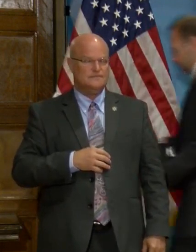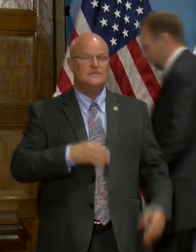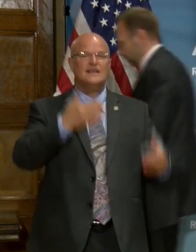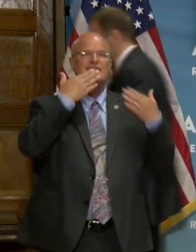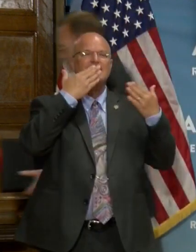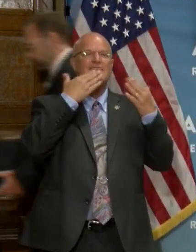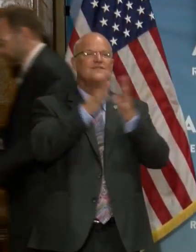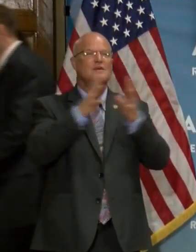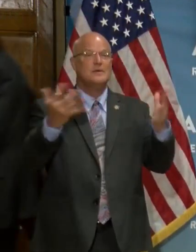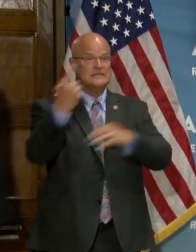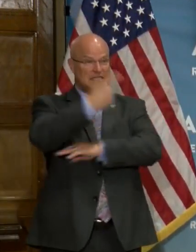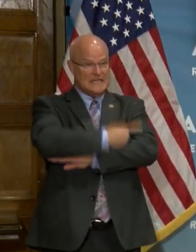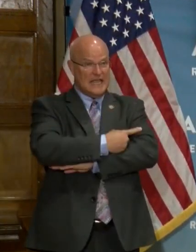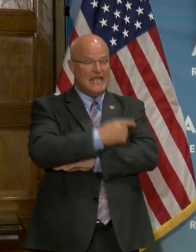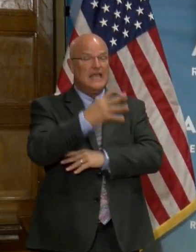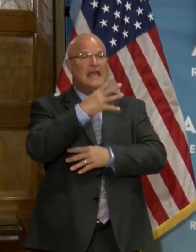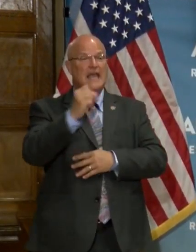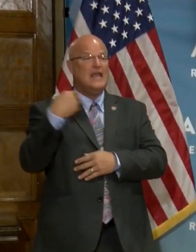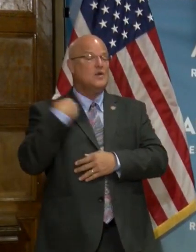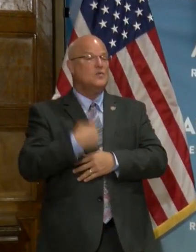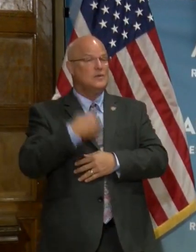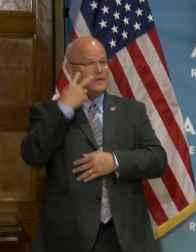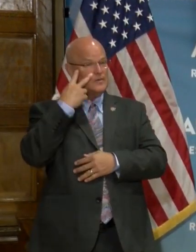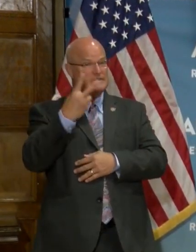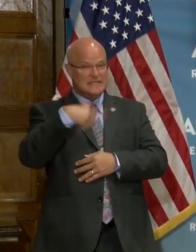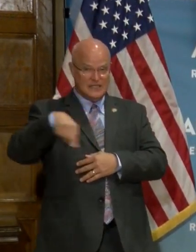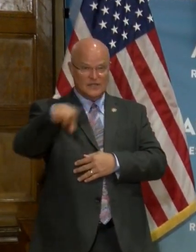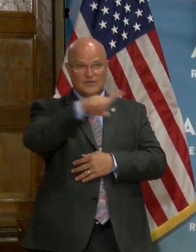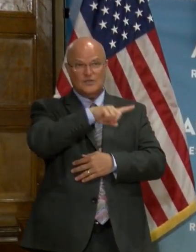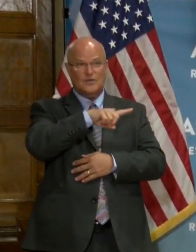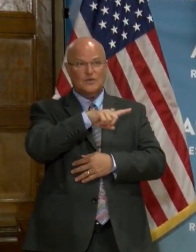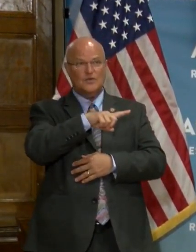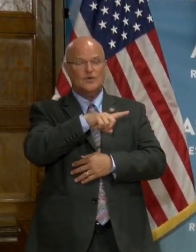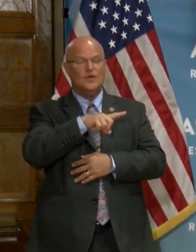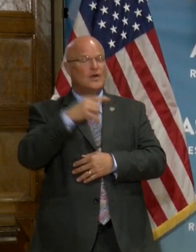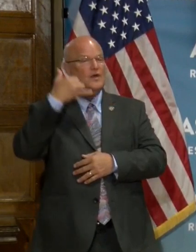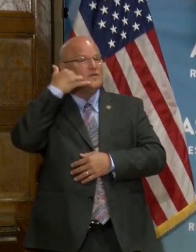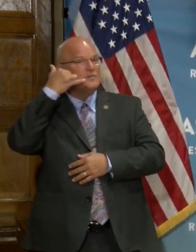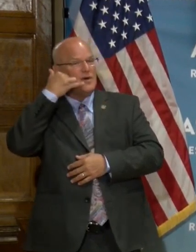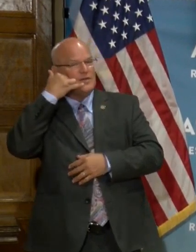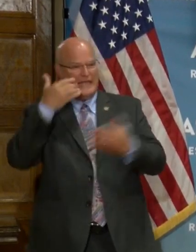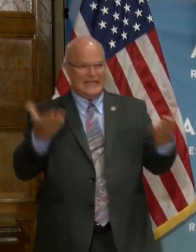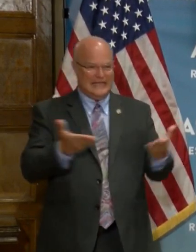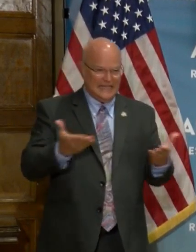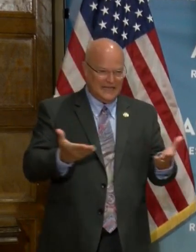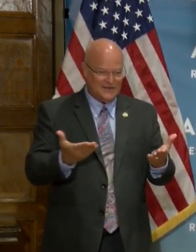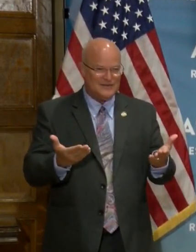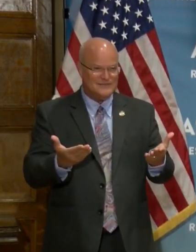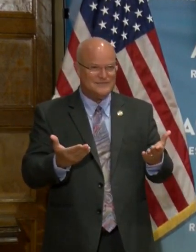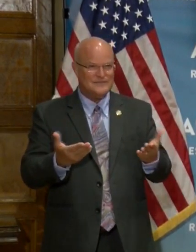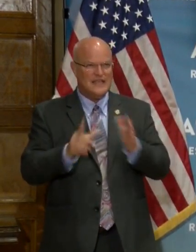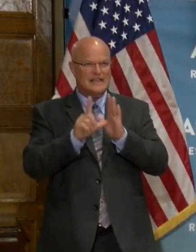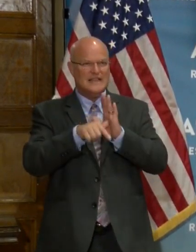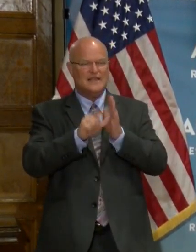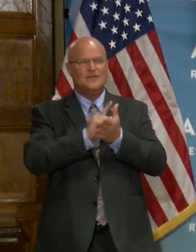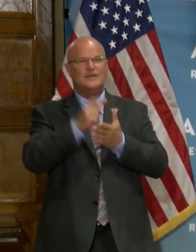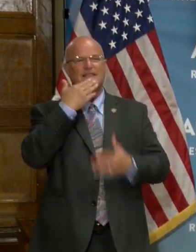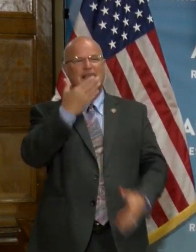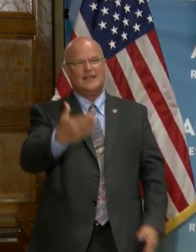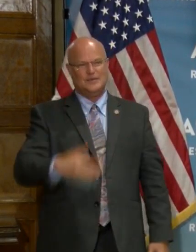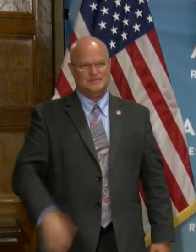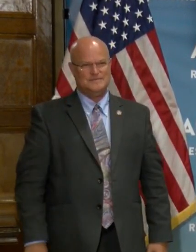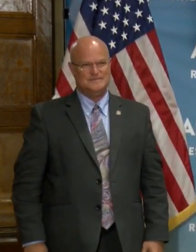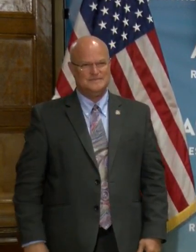Thank you very much today, and we'll see everybody both remotely and here later in the week. Thank you.